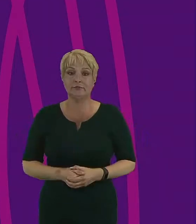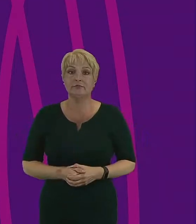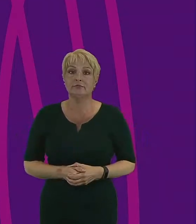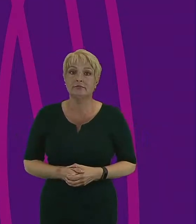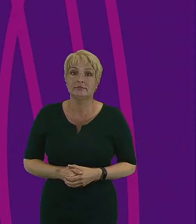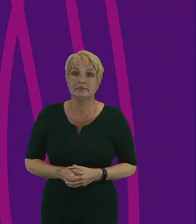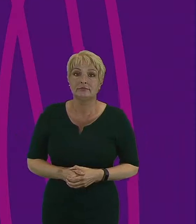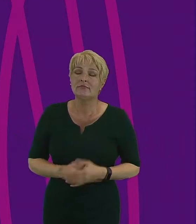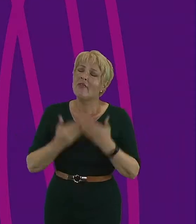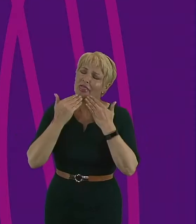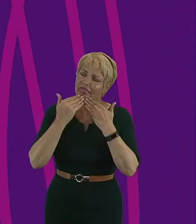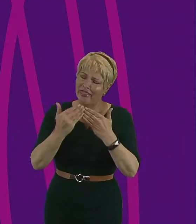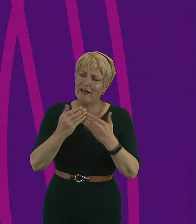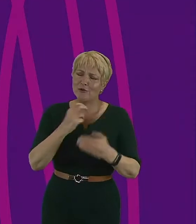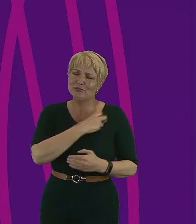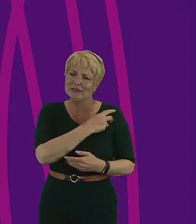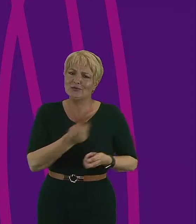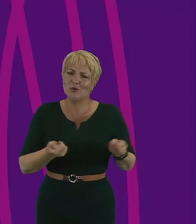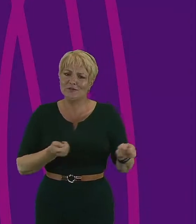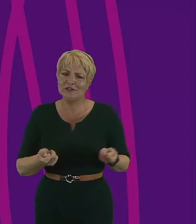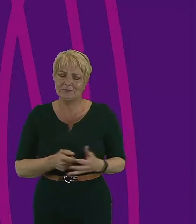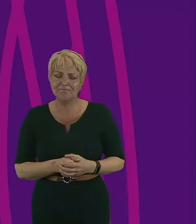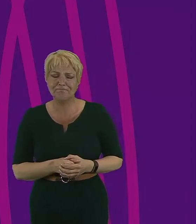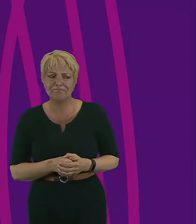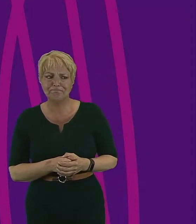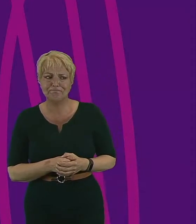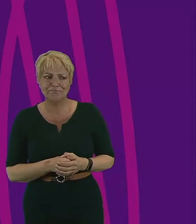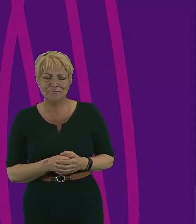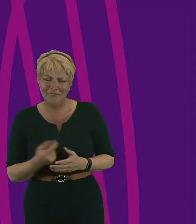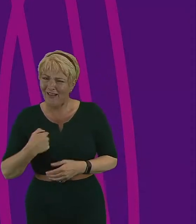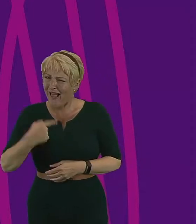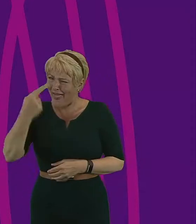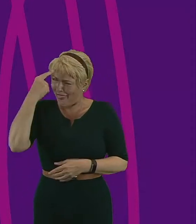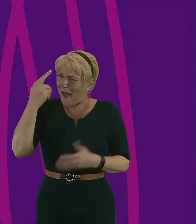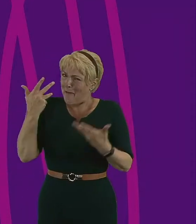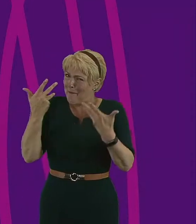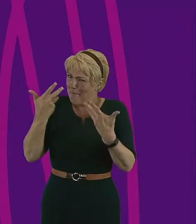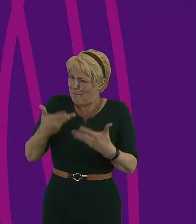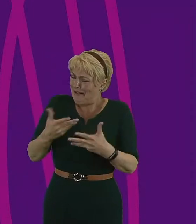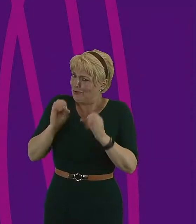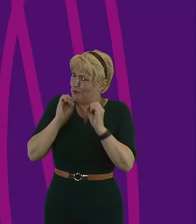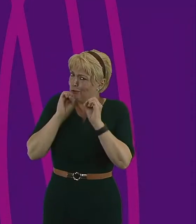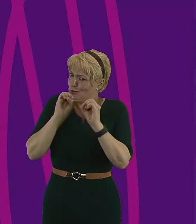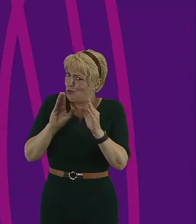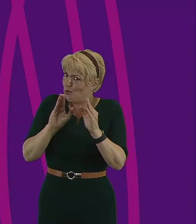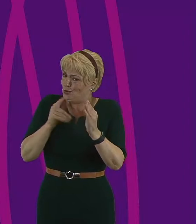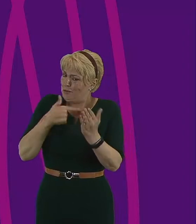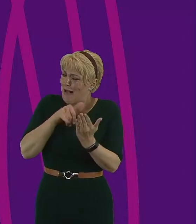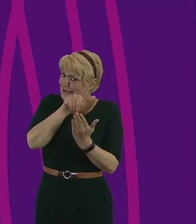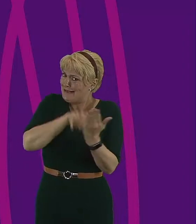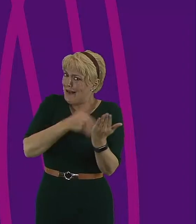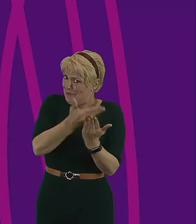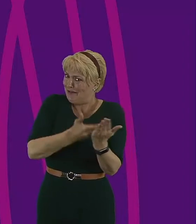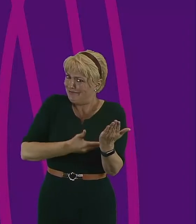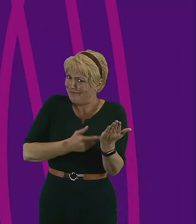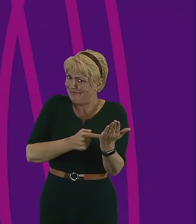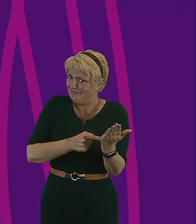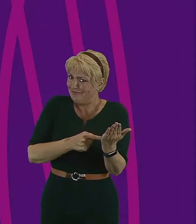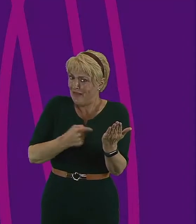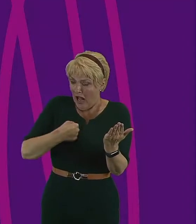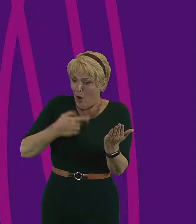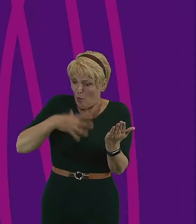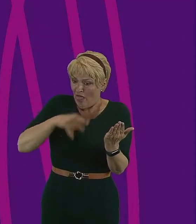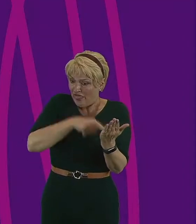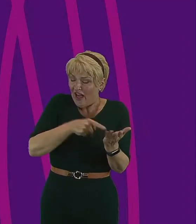Thank you, Presiding Officer. I think I've indicated in my statement that I wish to see that system